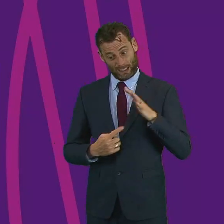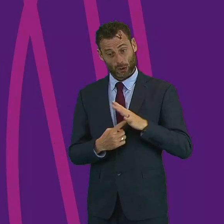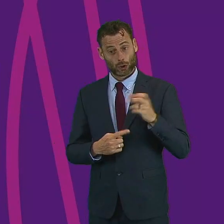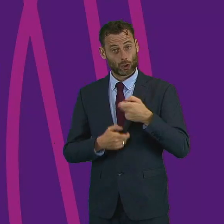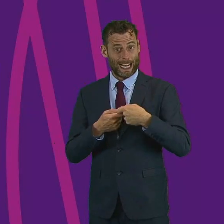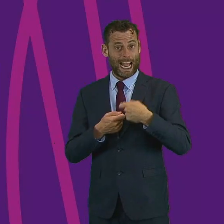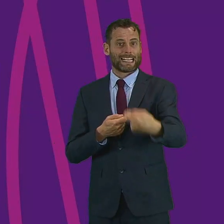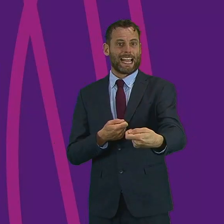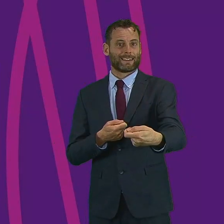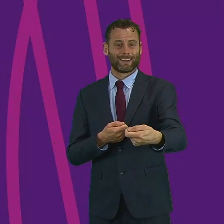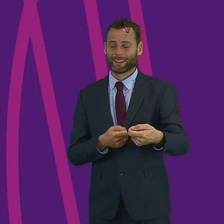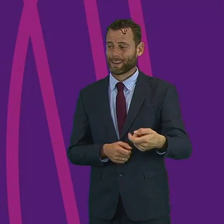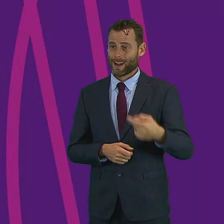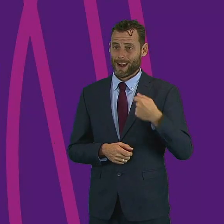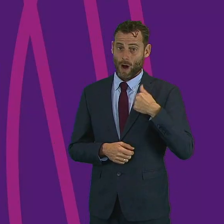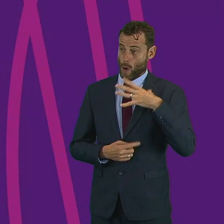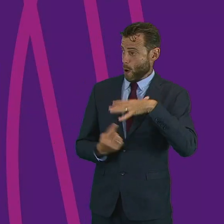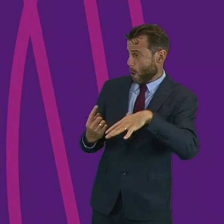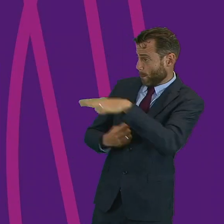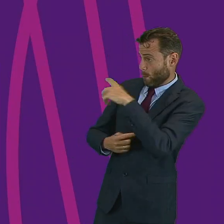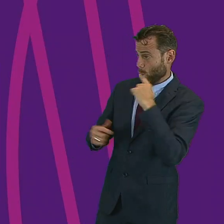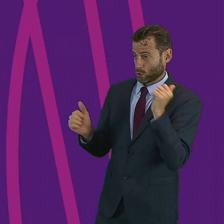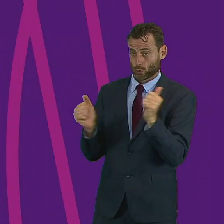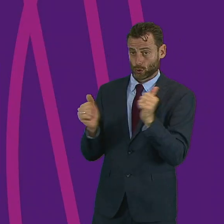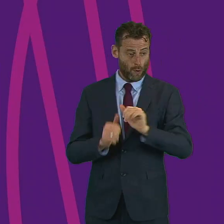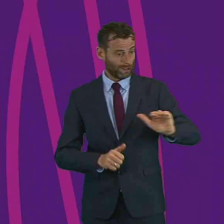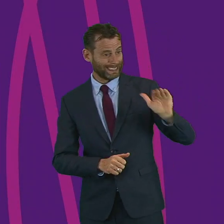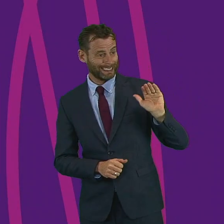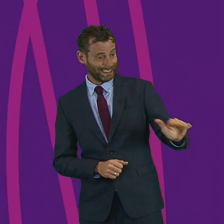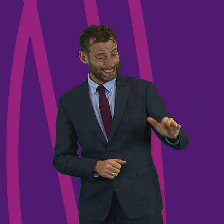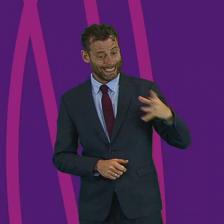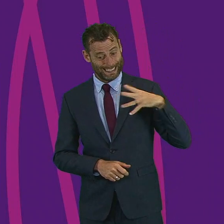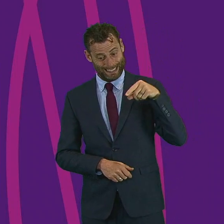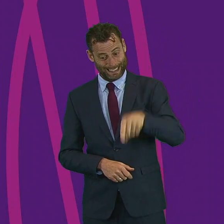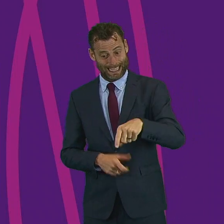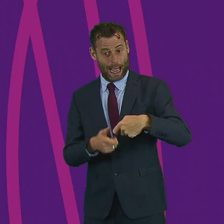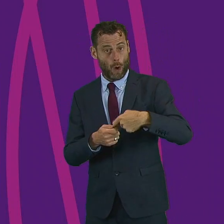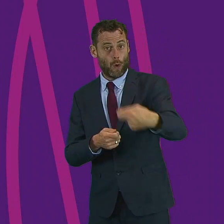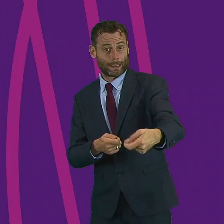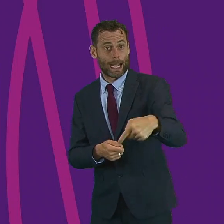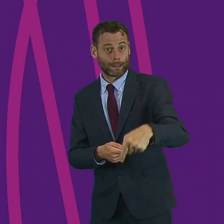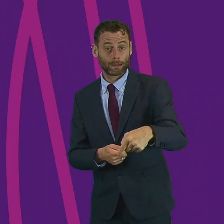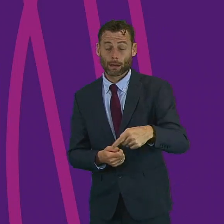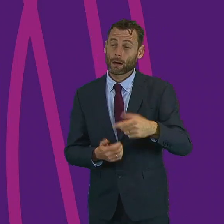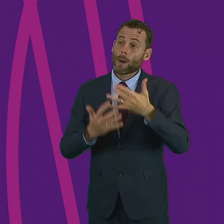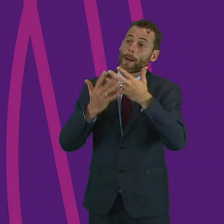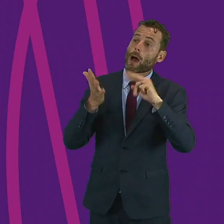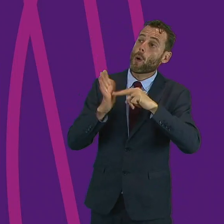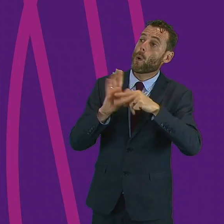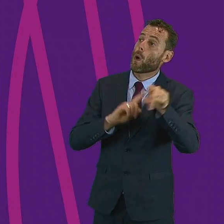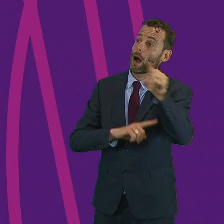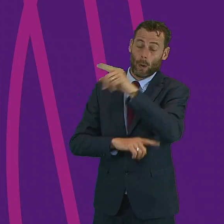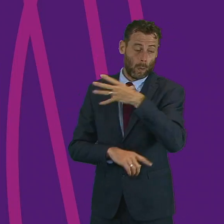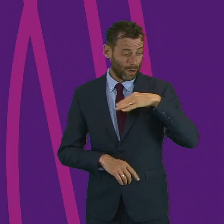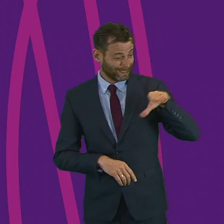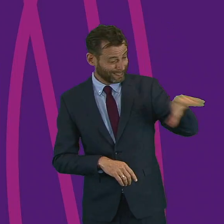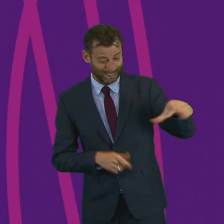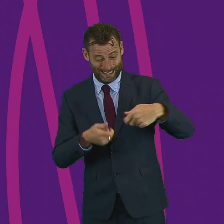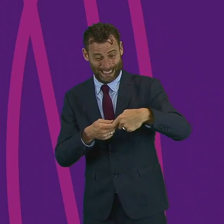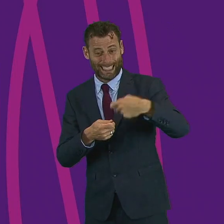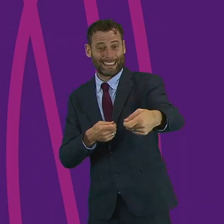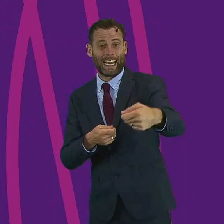they deserve? First Minister. Well, I and the Government do highly value childminders, and from the